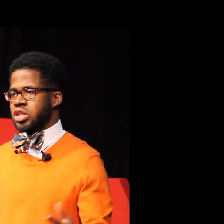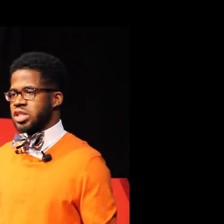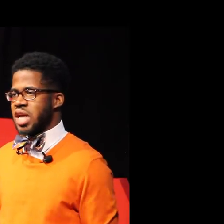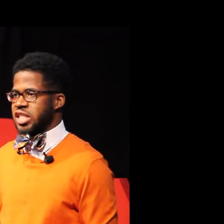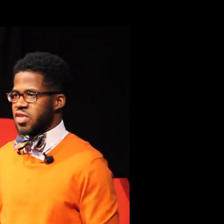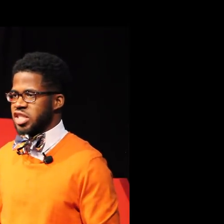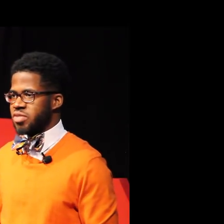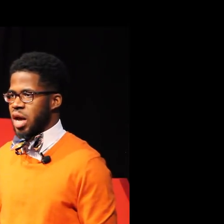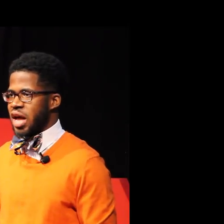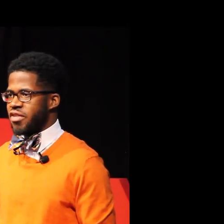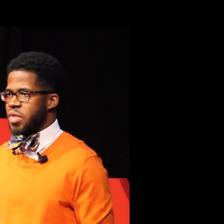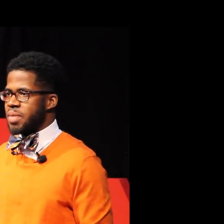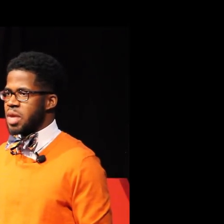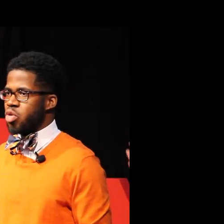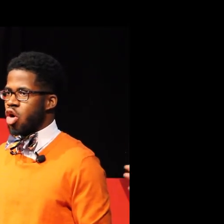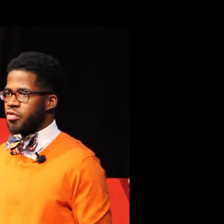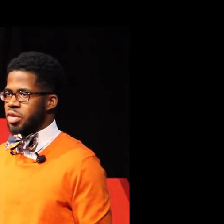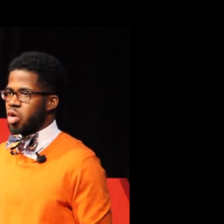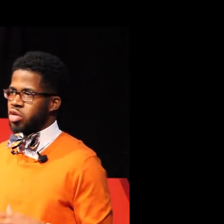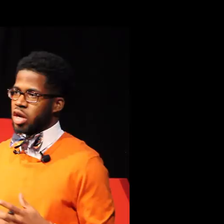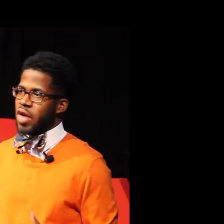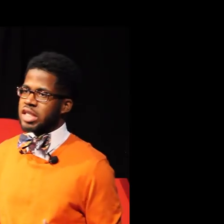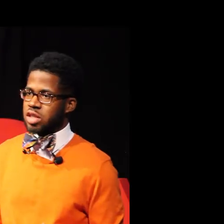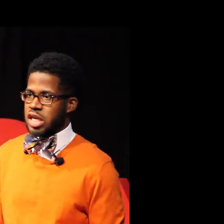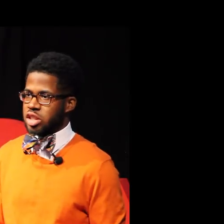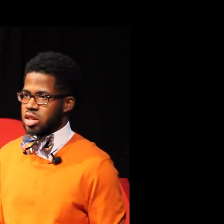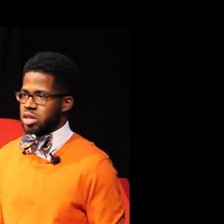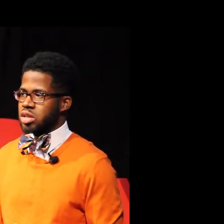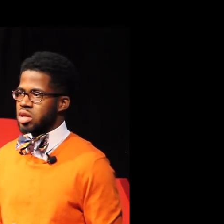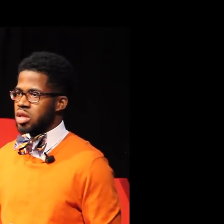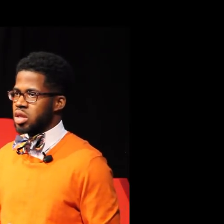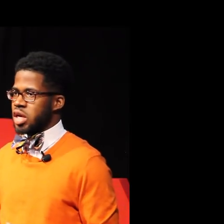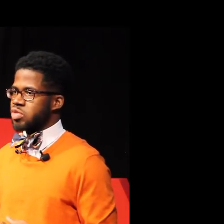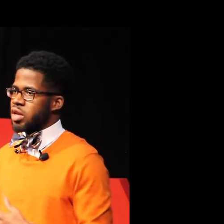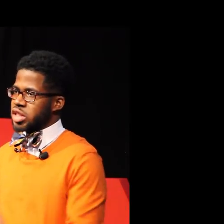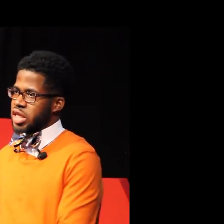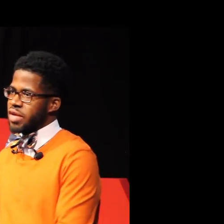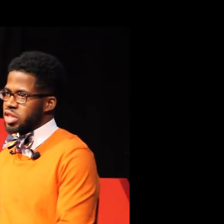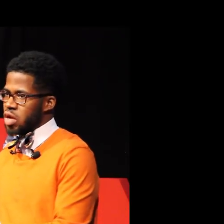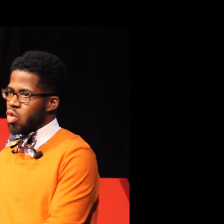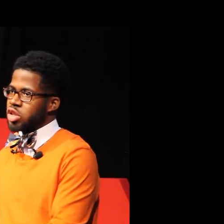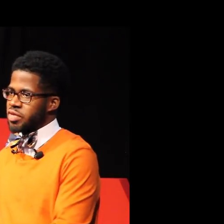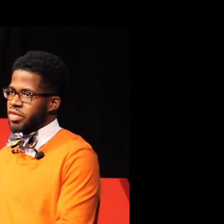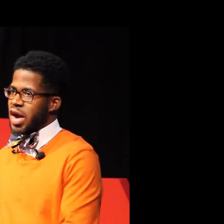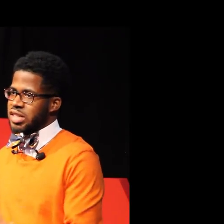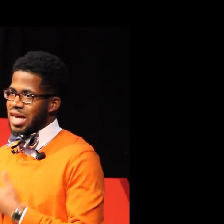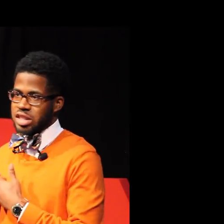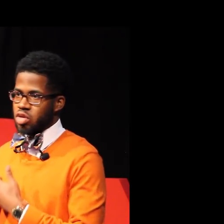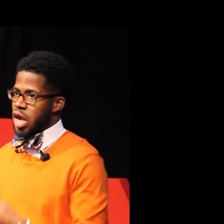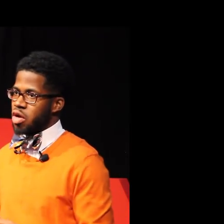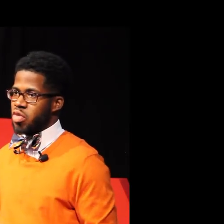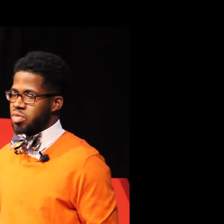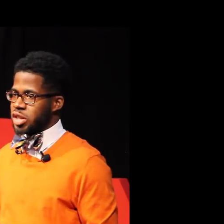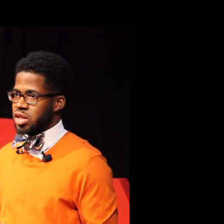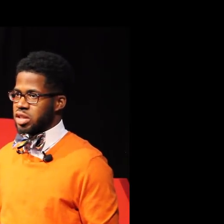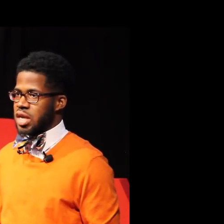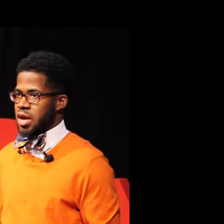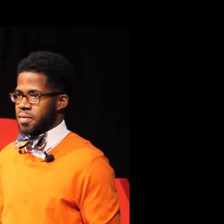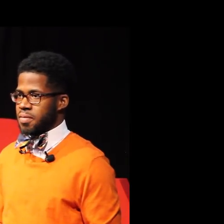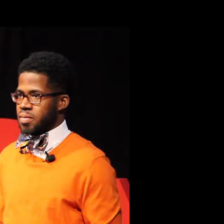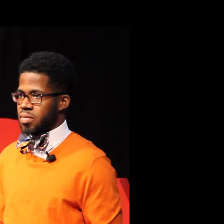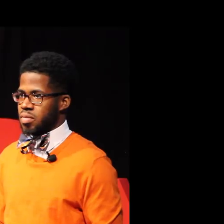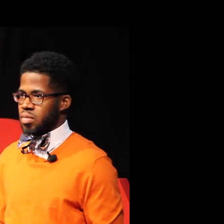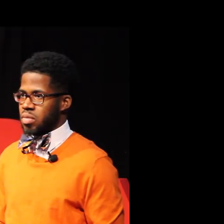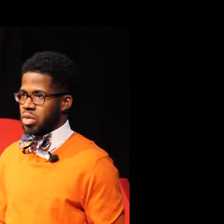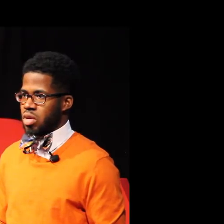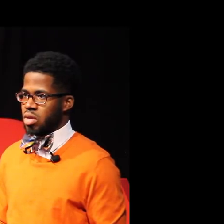steps towards this next phase of my life, many people offered both congratulations as well as gifts and words of advice I still carry with me to this day.